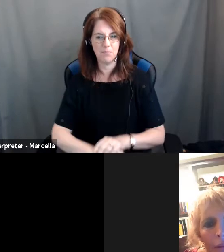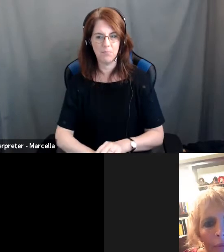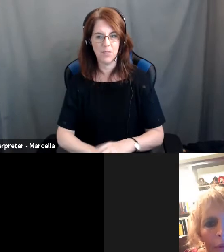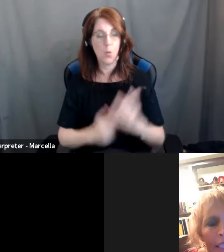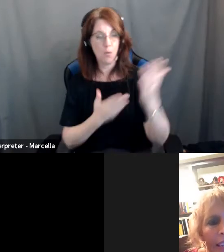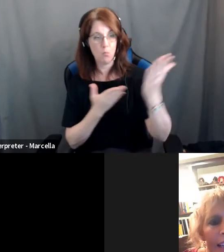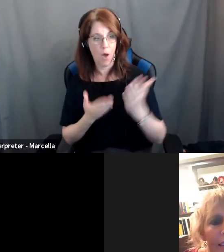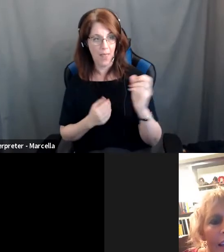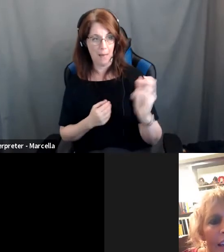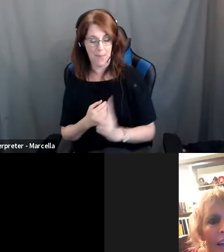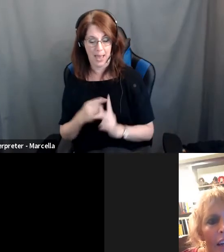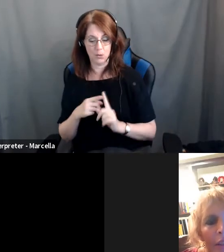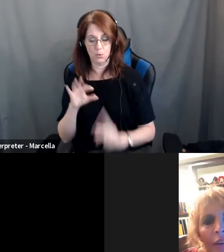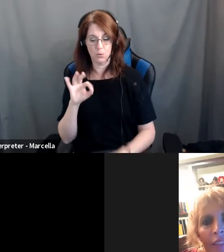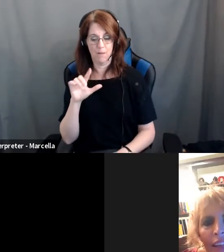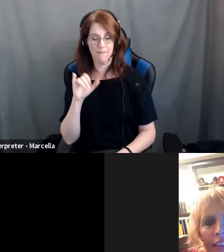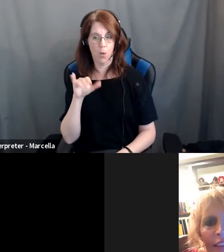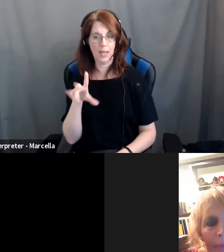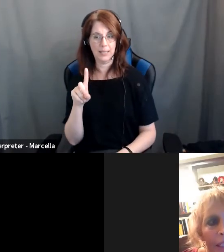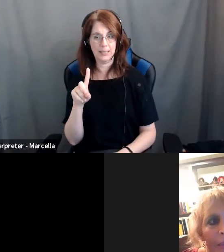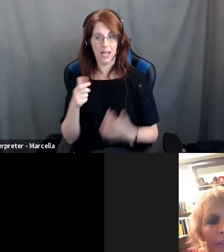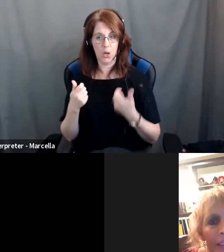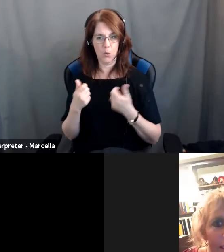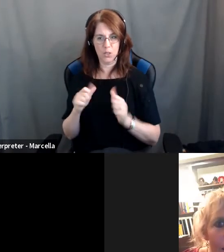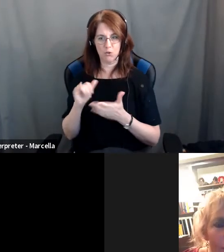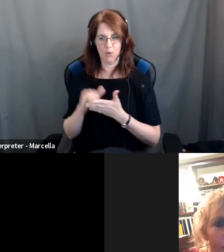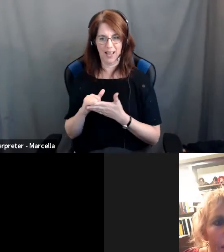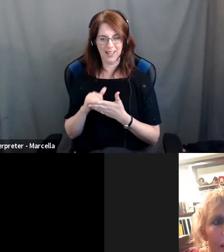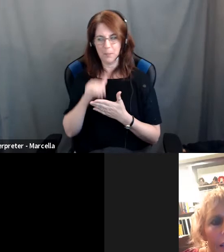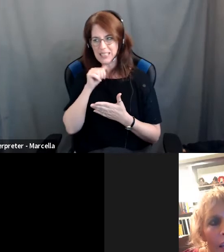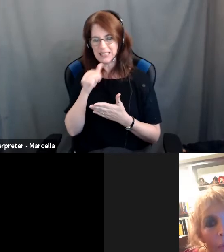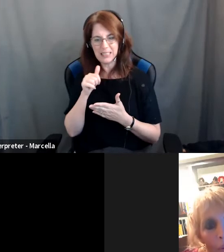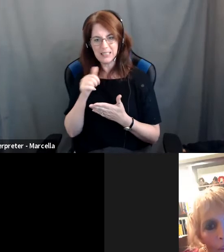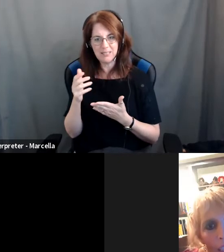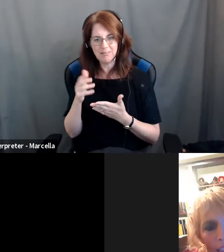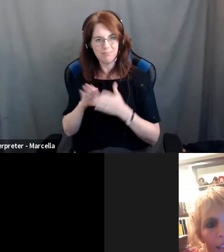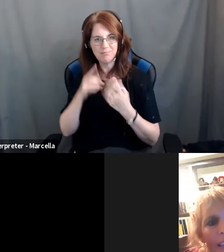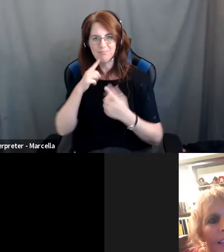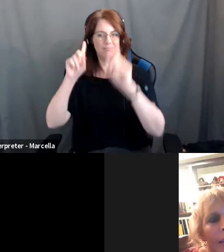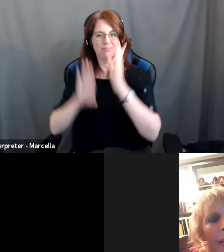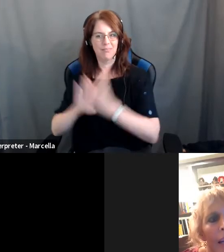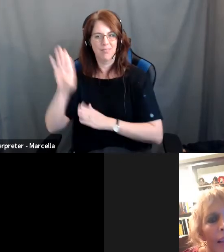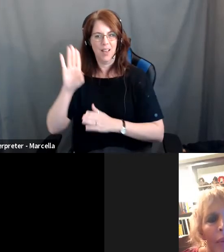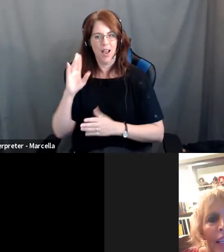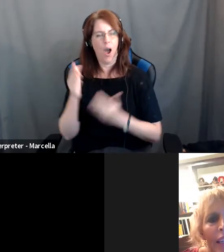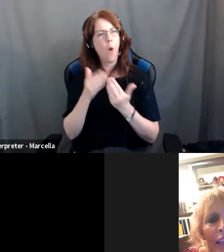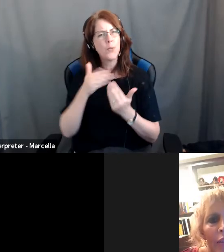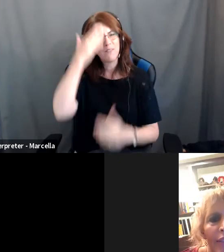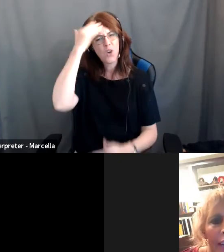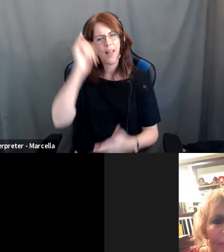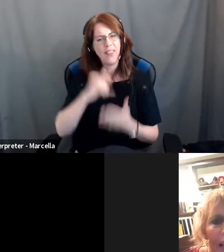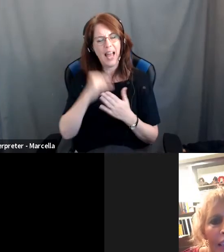county here in Floyd, and we tried that. It seemed like it didn't take off so well, and I'd almost forgotten the idea, and